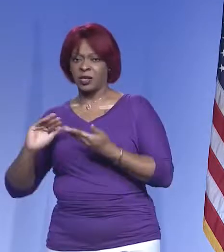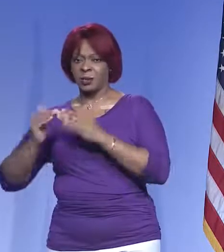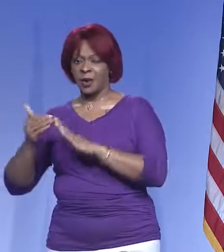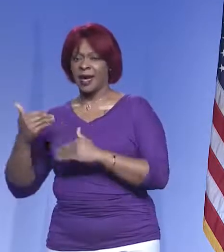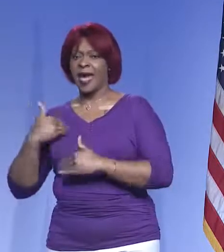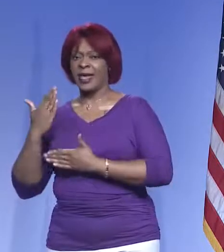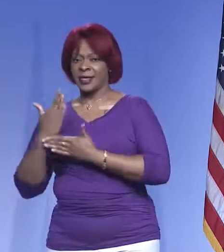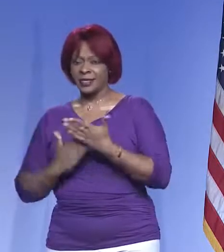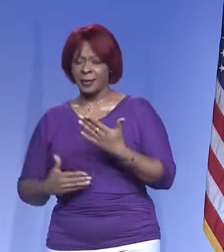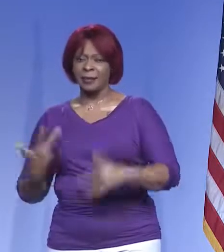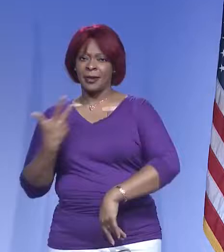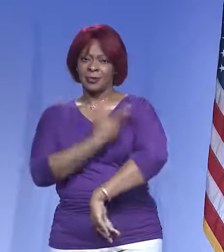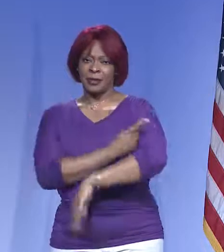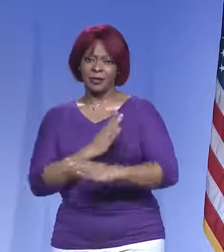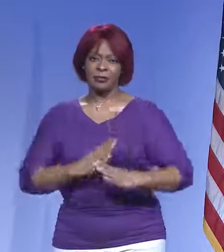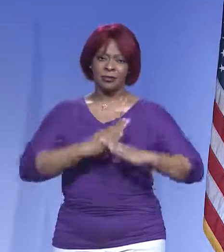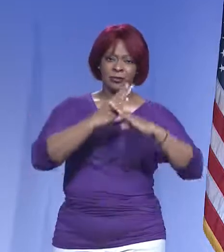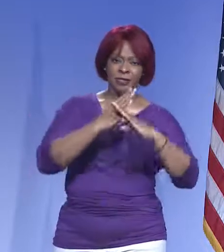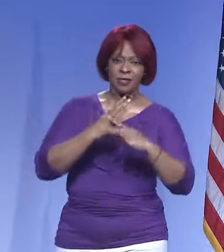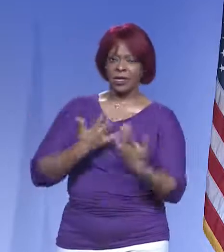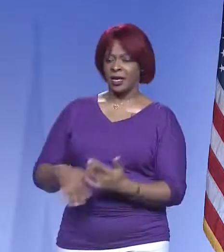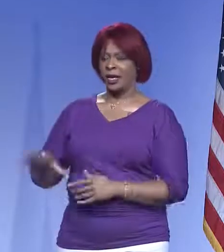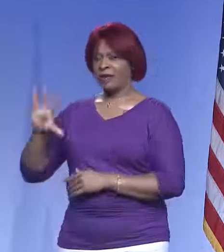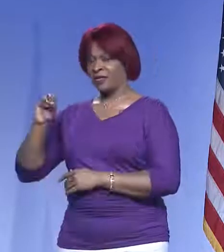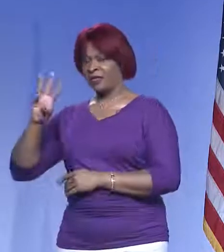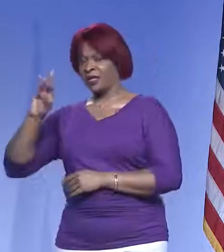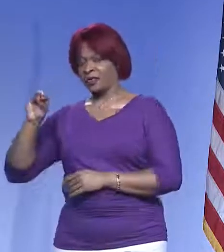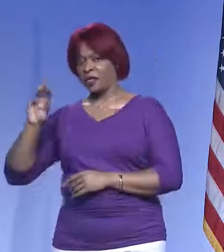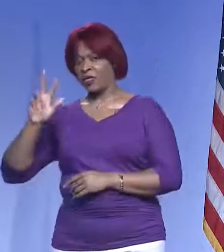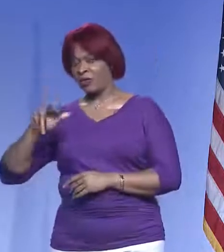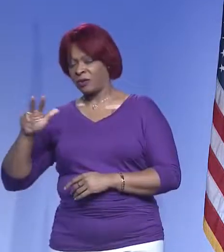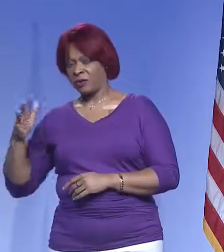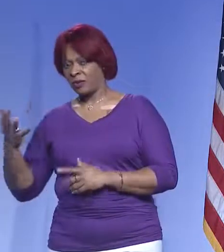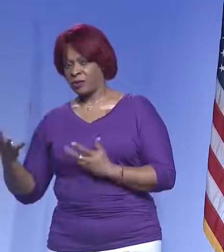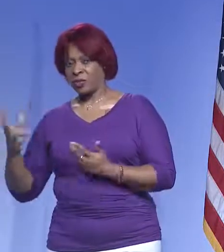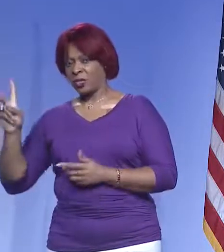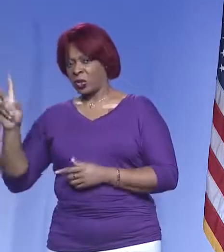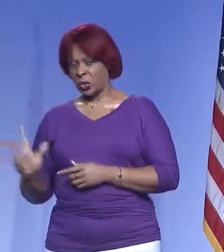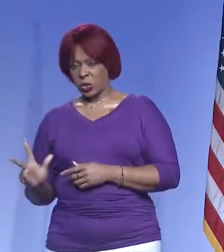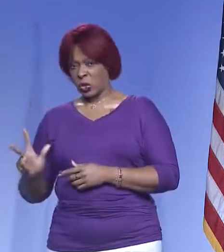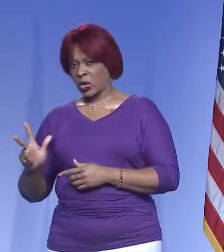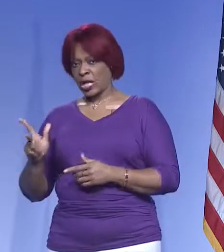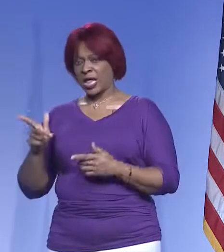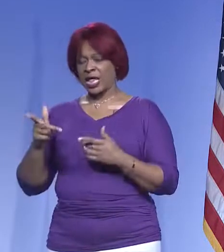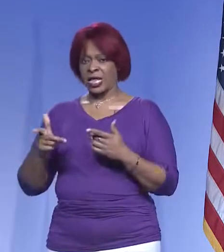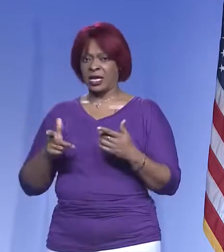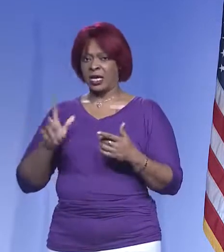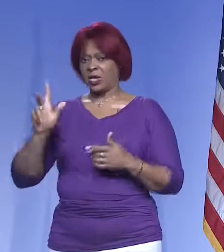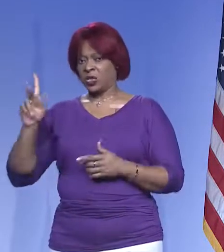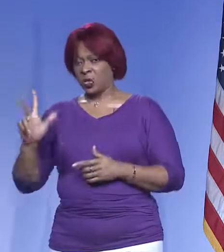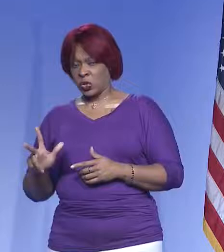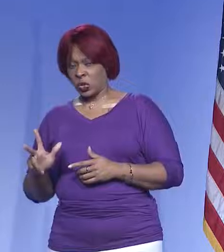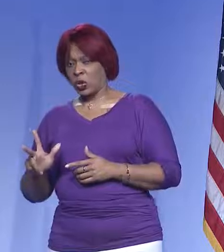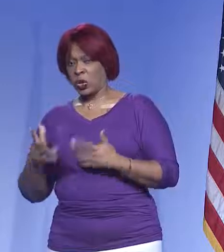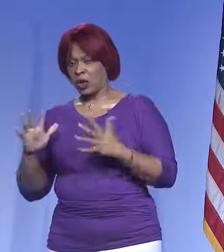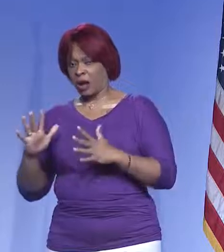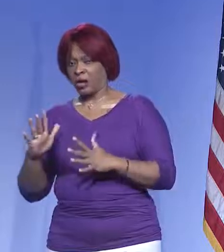type of antibody, and we're looking at about 60, I guess 66 and 33, 2/3 who have some immunity and 1/3 who don't right now?